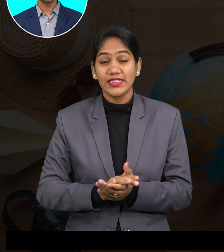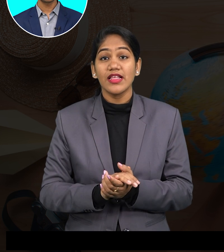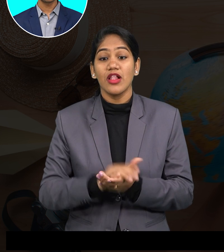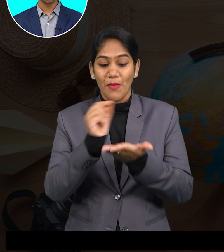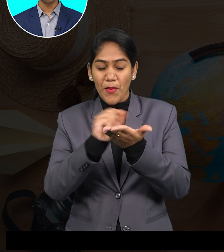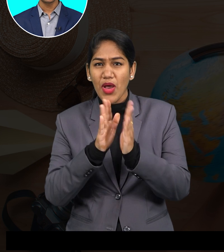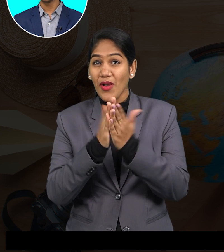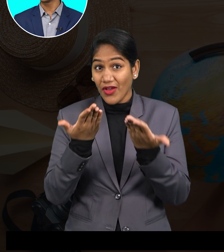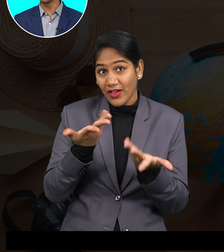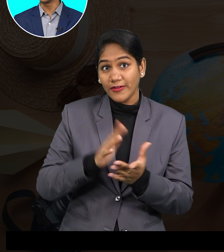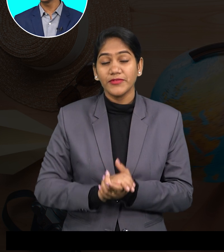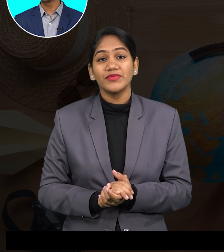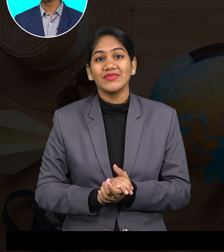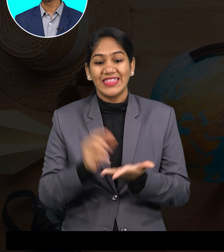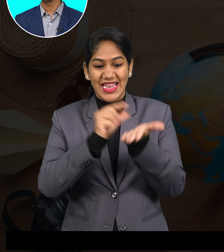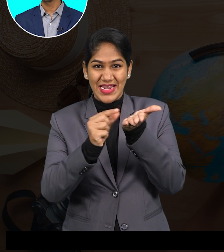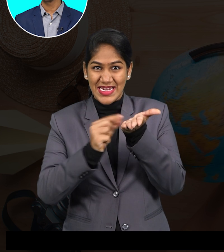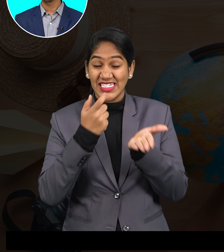notebook, rubber,